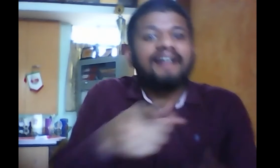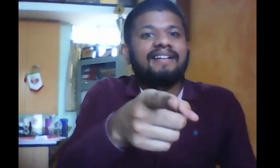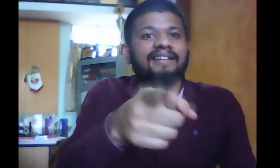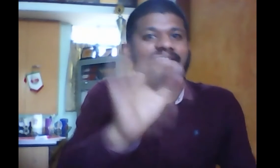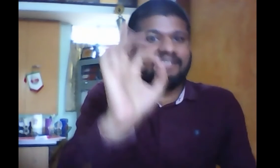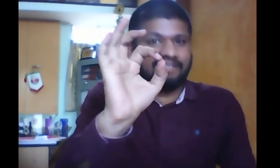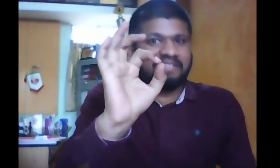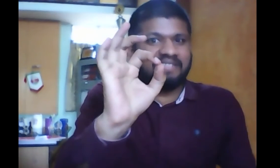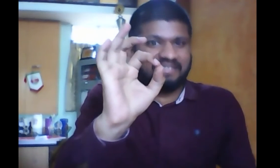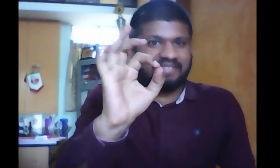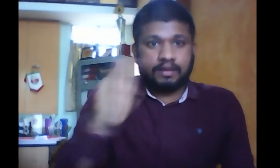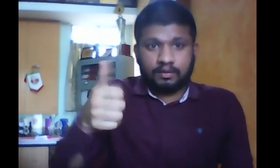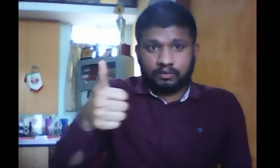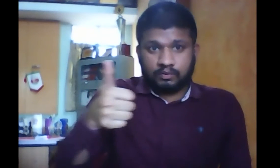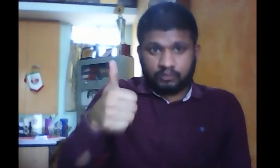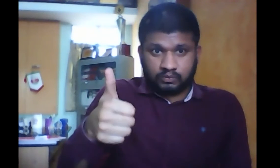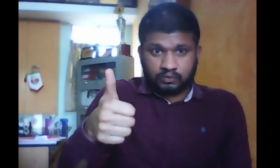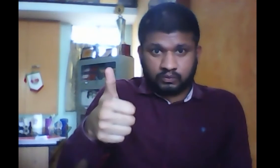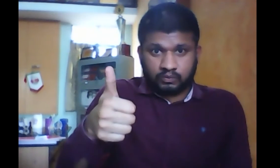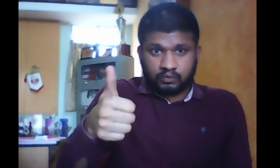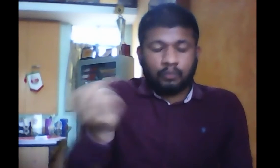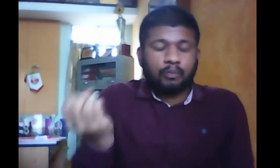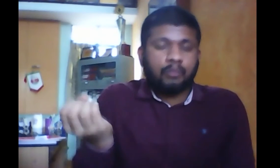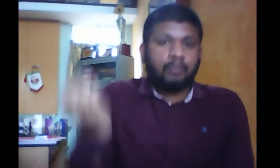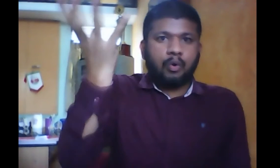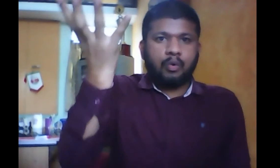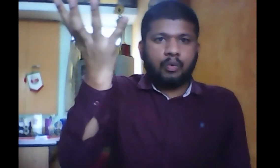Very good, very good. Good morning.